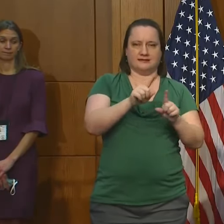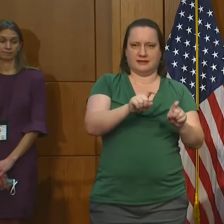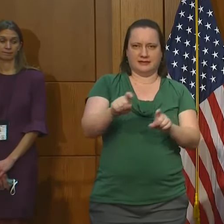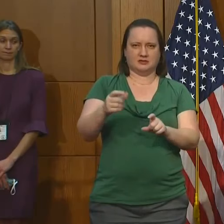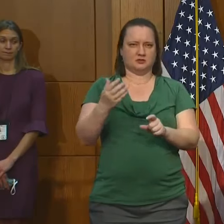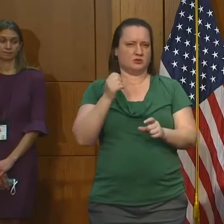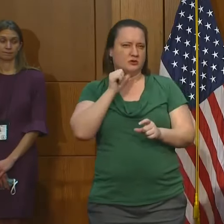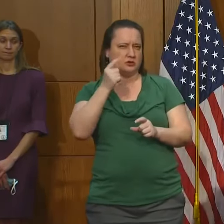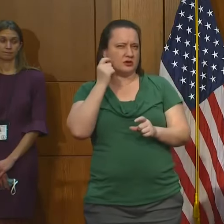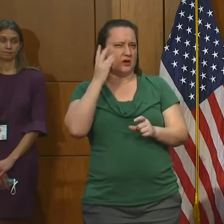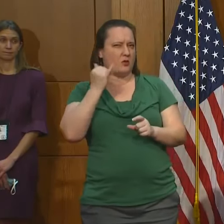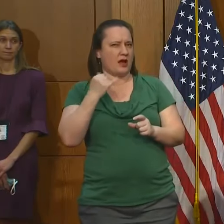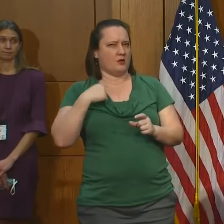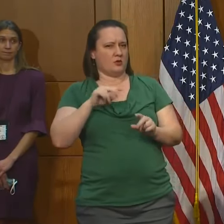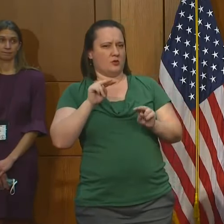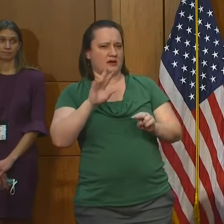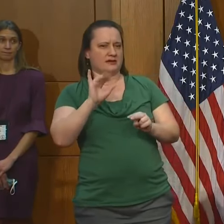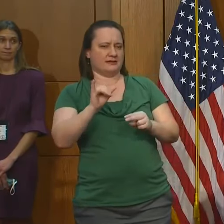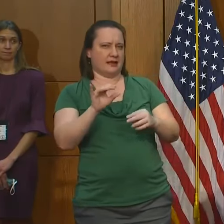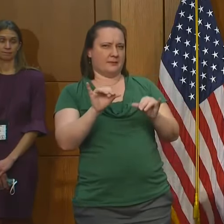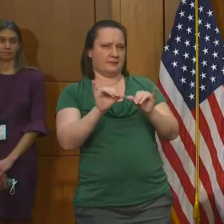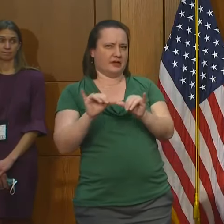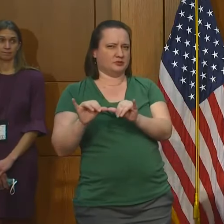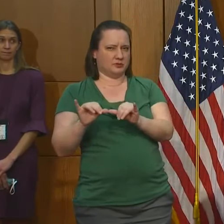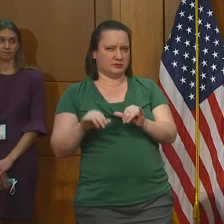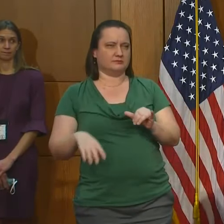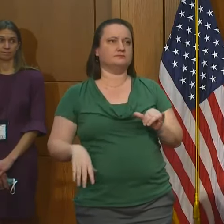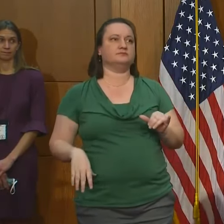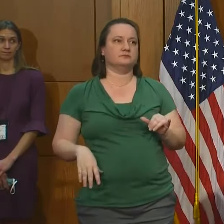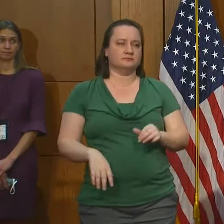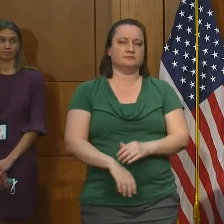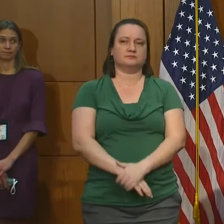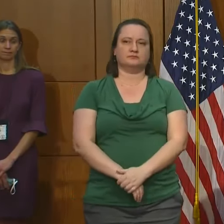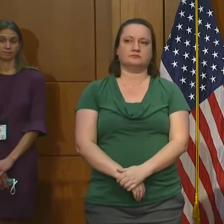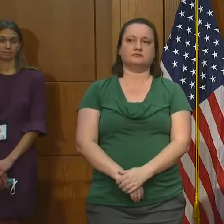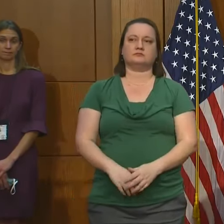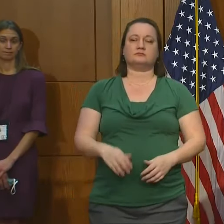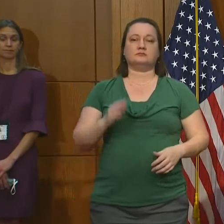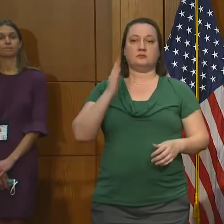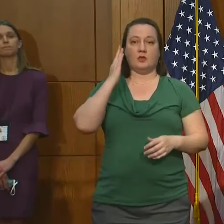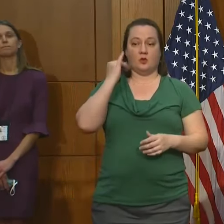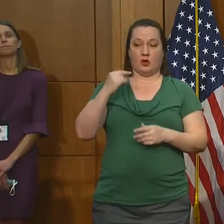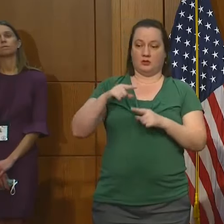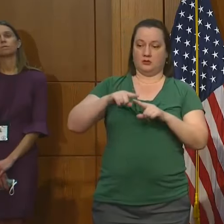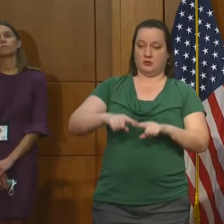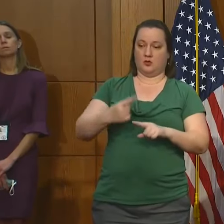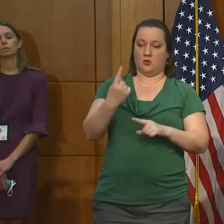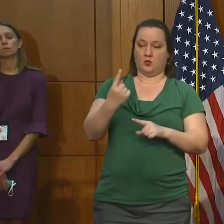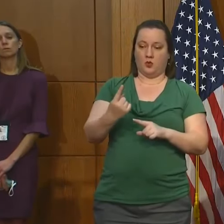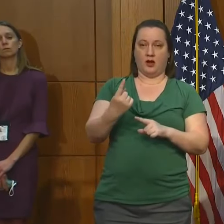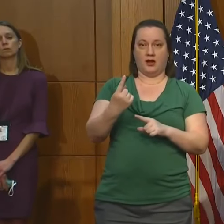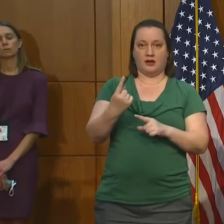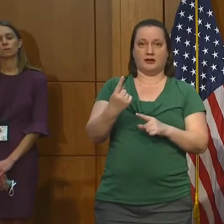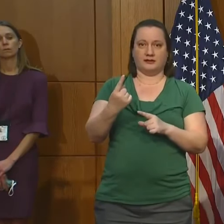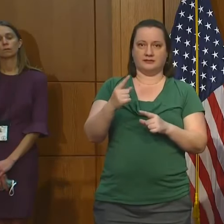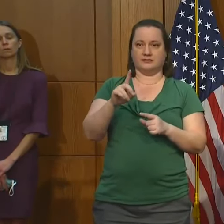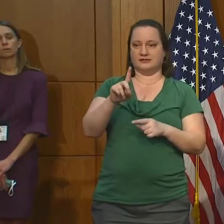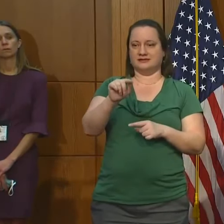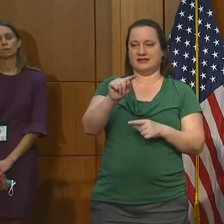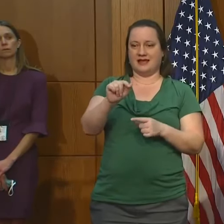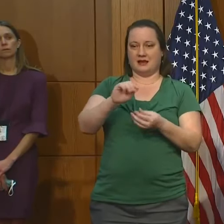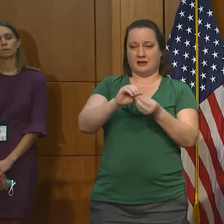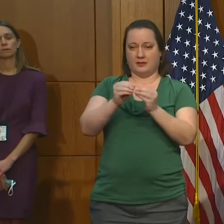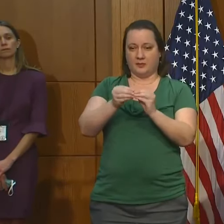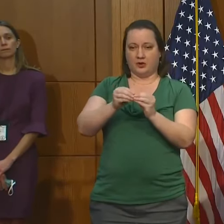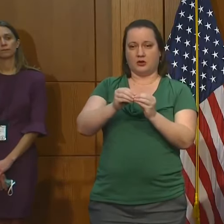become the metric to watch. Yeah, that's a great question, Kate. And why are we relying on one piece of data more than others? And I don't think it's fair